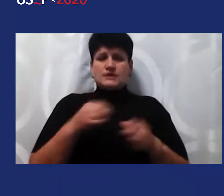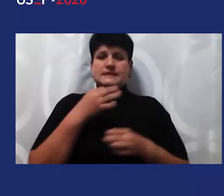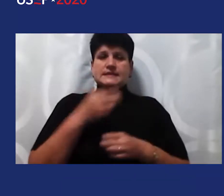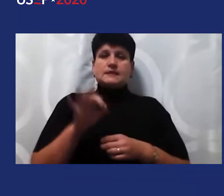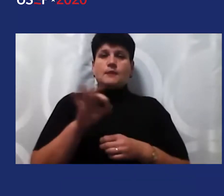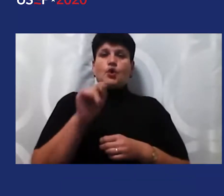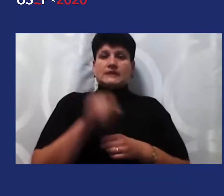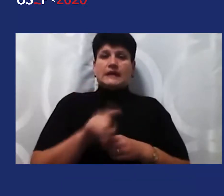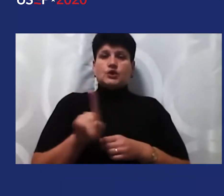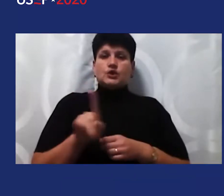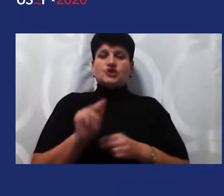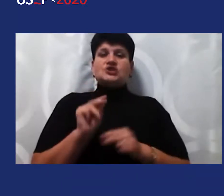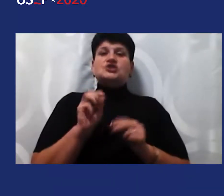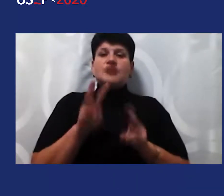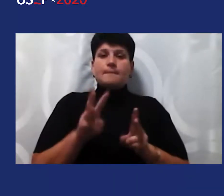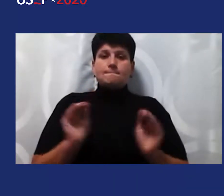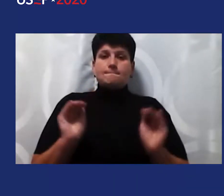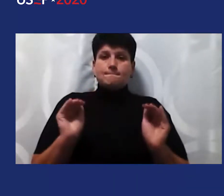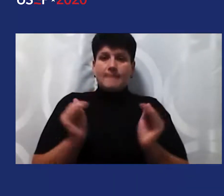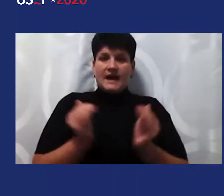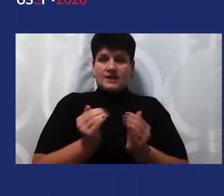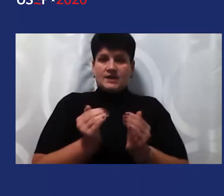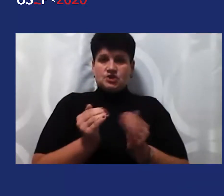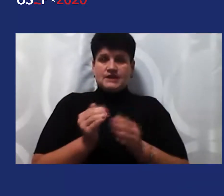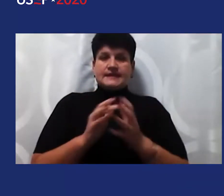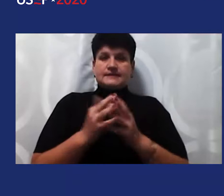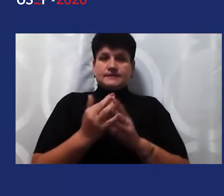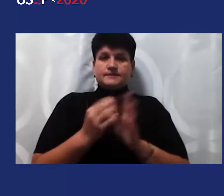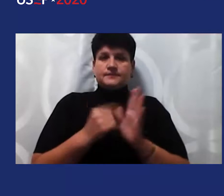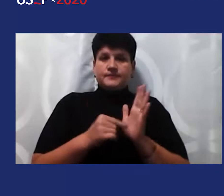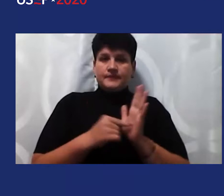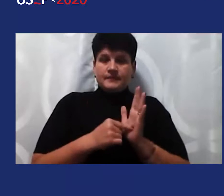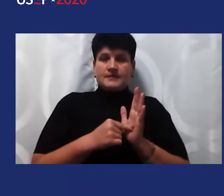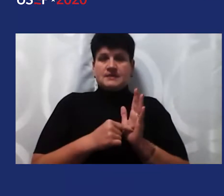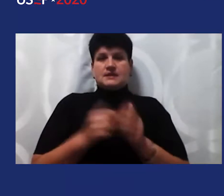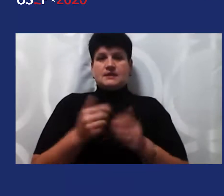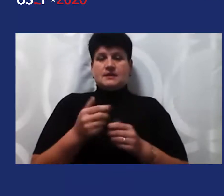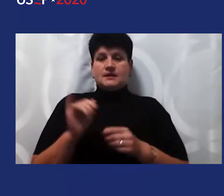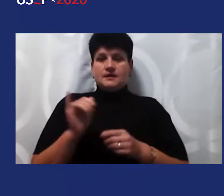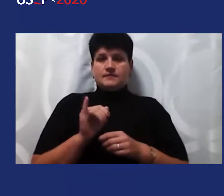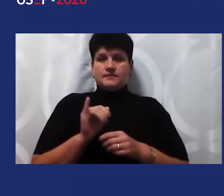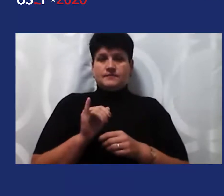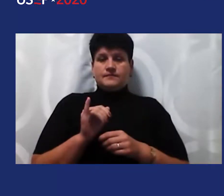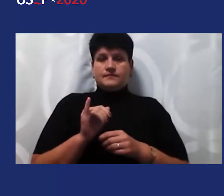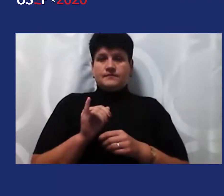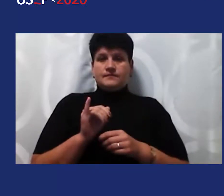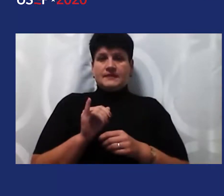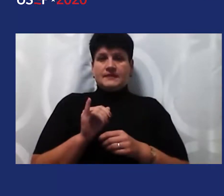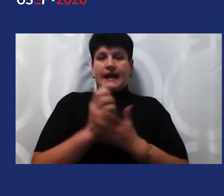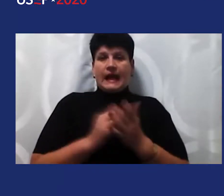way, announcing dates and venues of their meetings